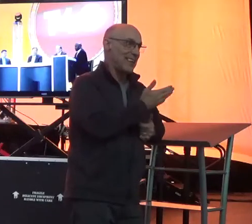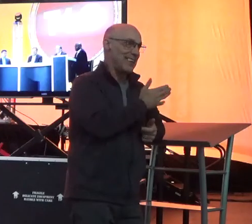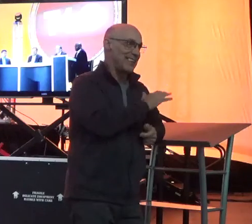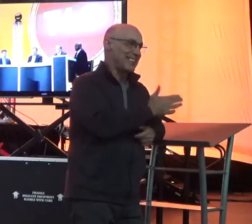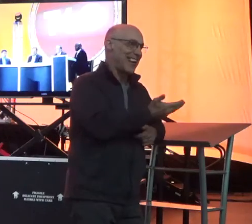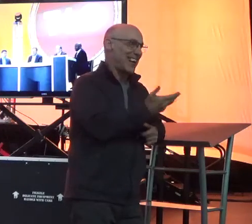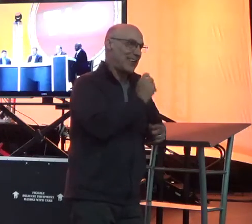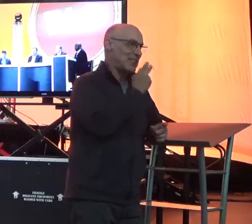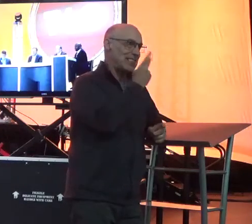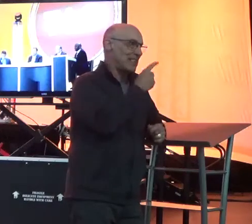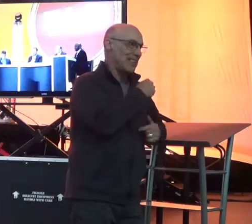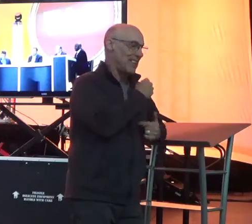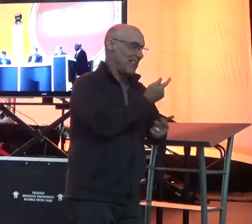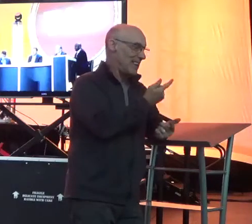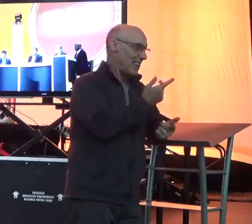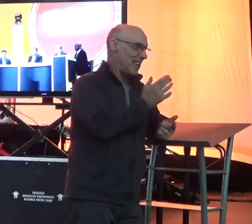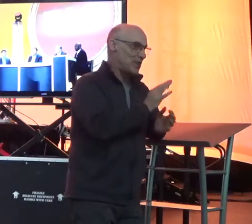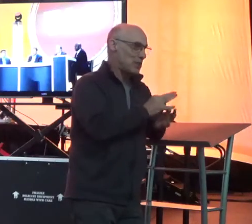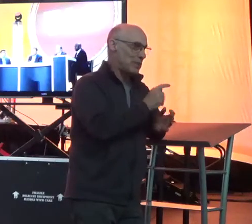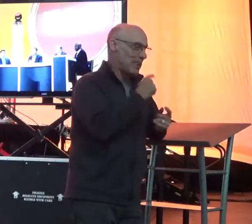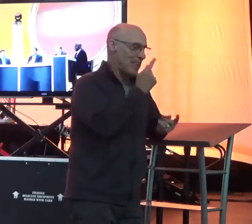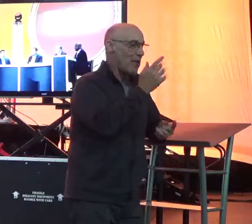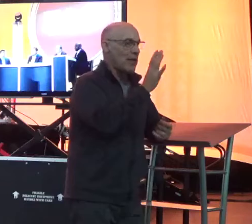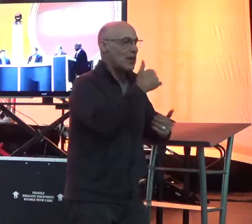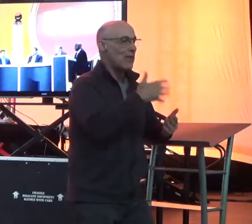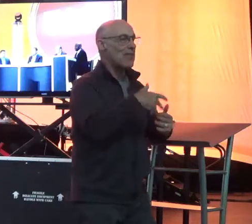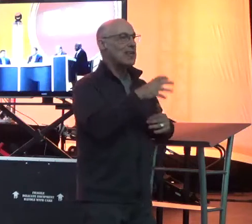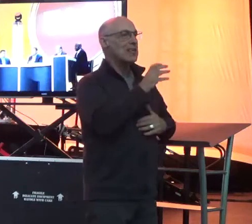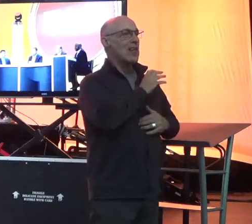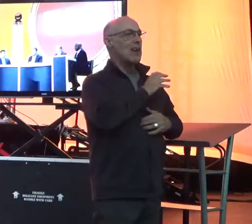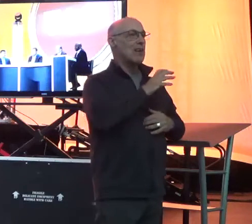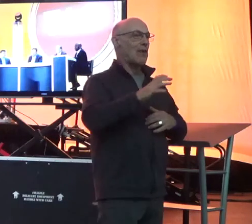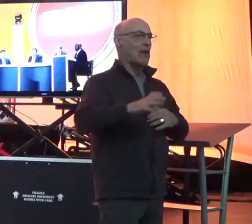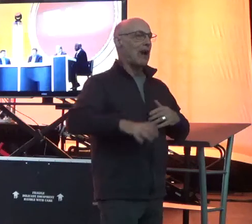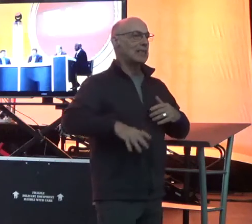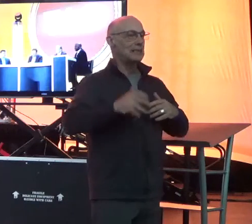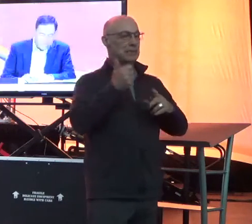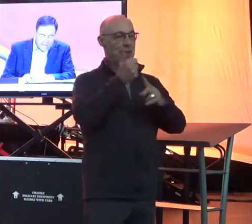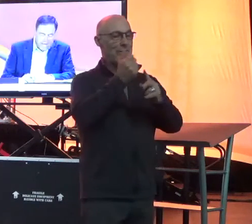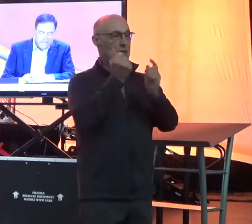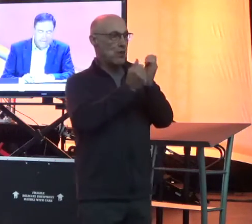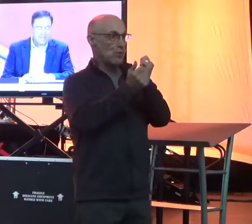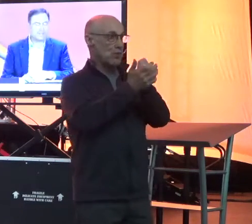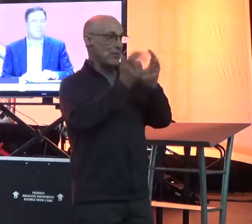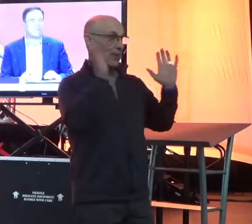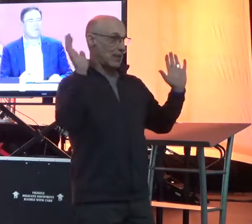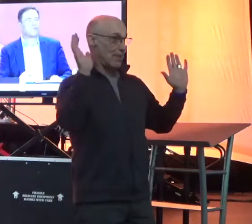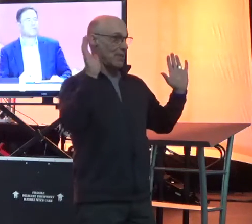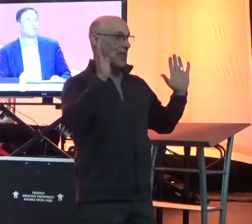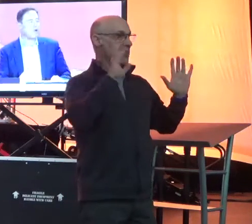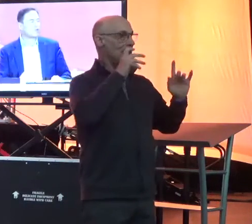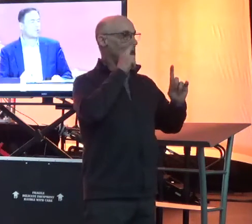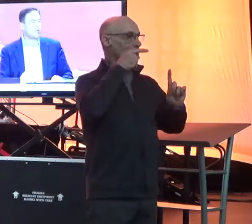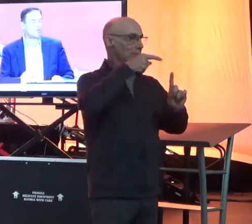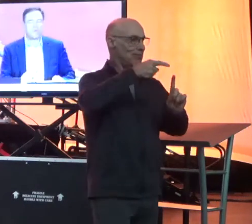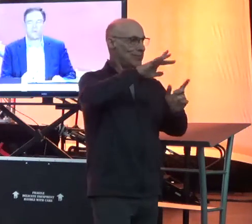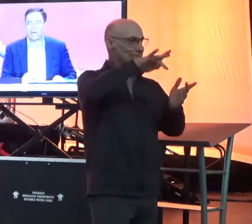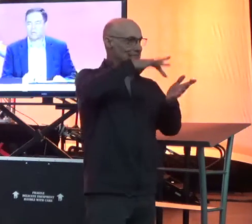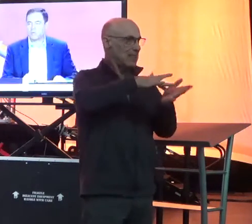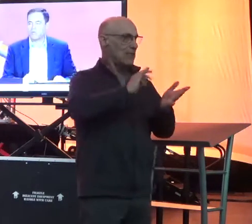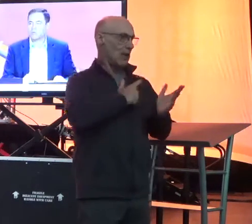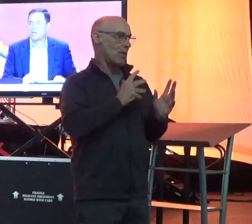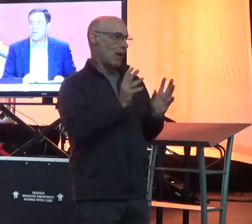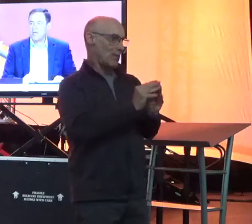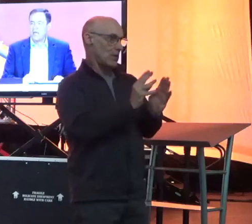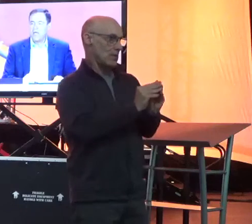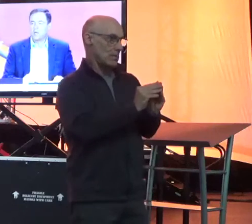Amen. Christ and Him crucified is at the very center of this conference. We intend to be faithful to God's Word and what the gospel